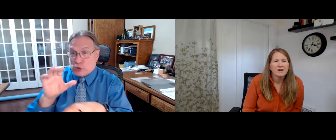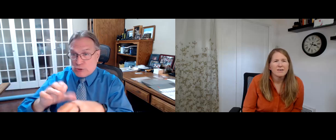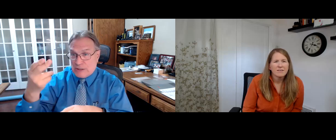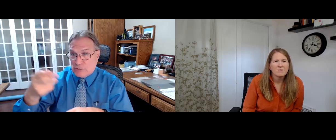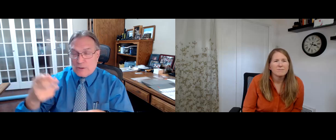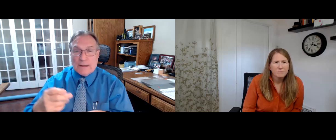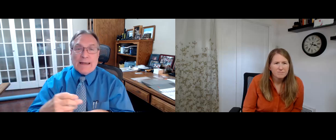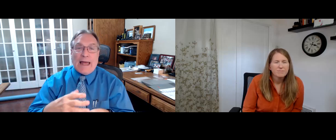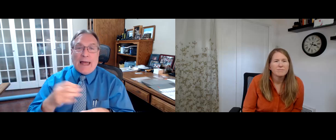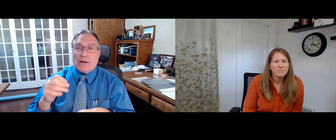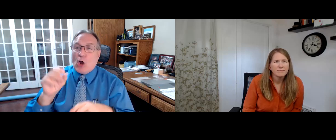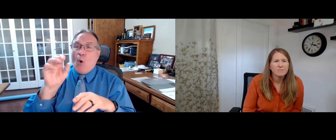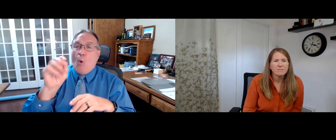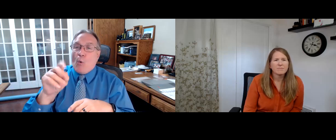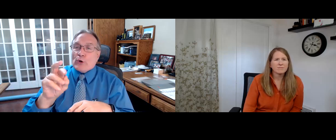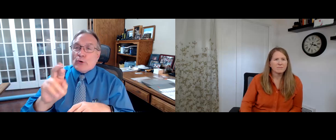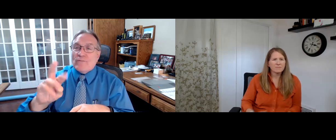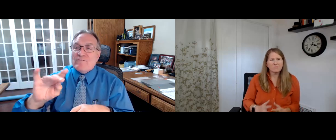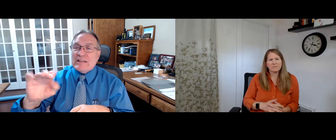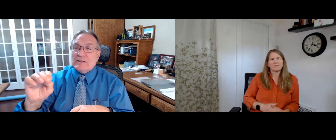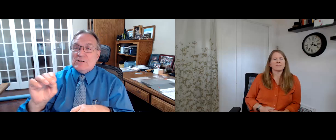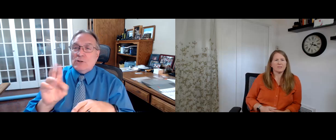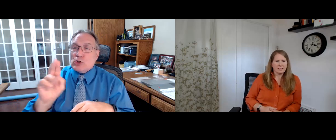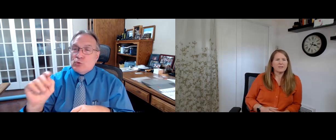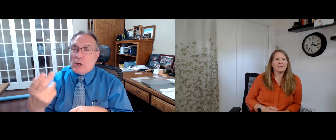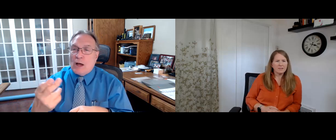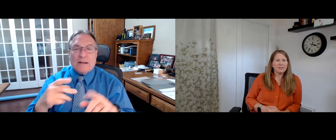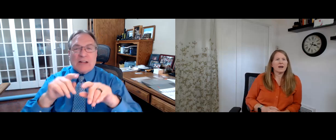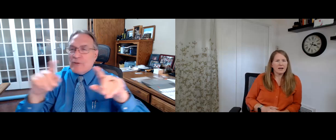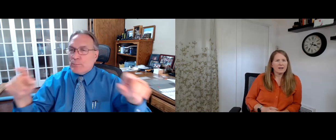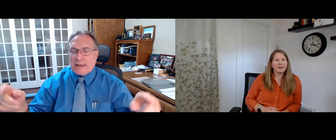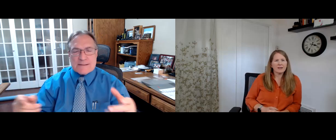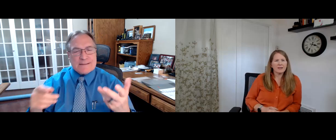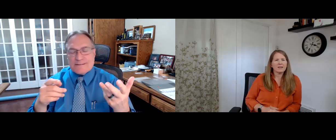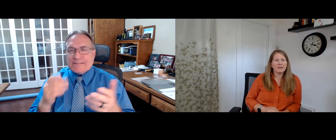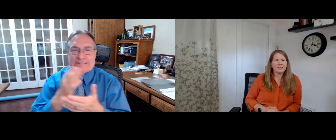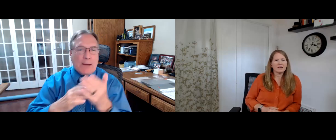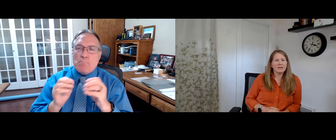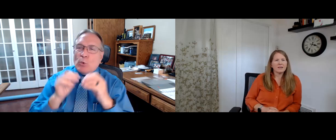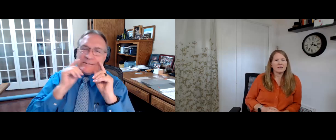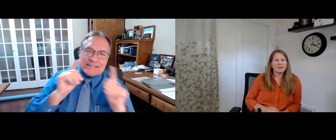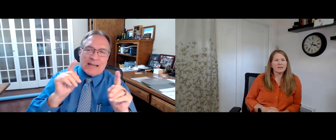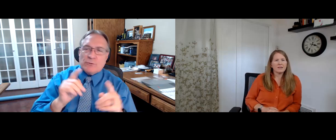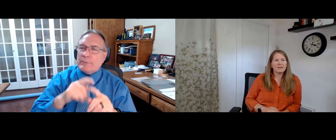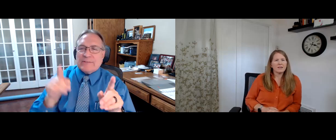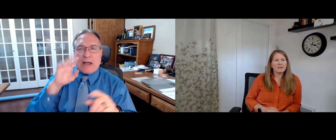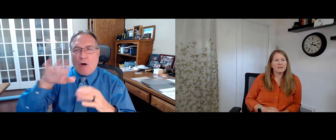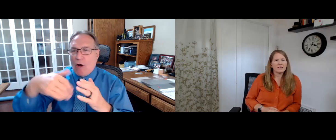church history, and Orderville, Utah, and other places, some more success, but they